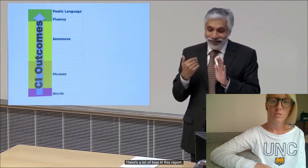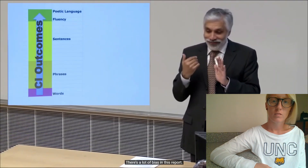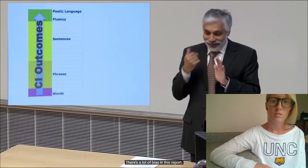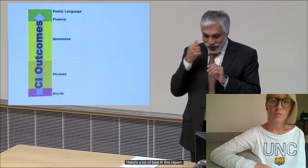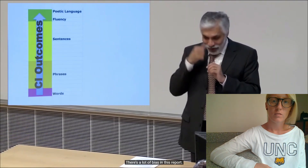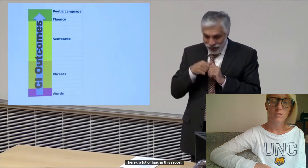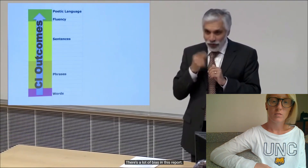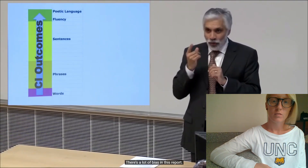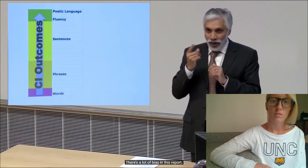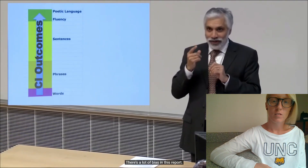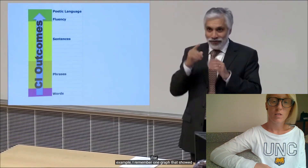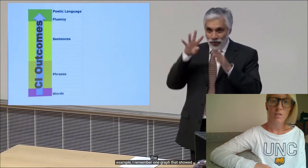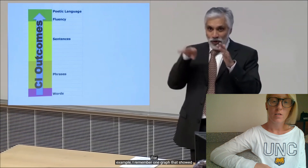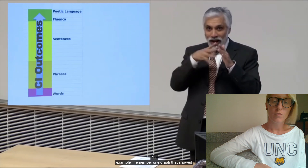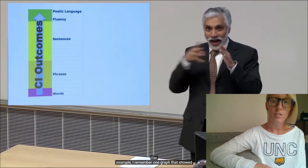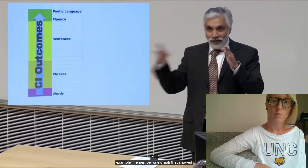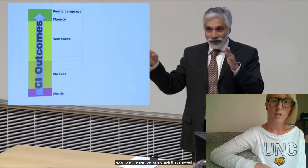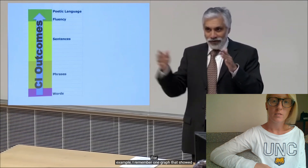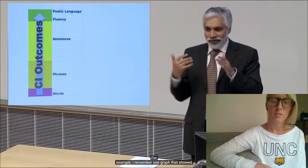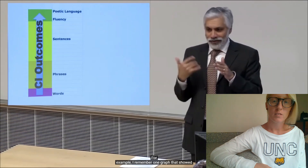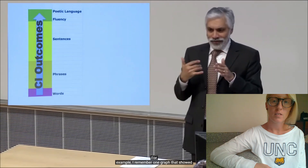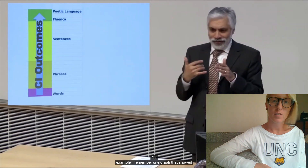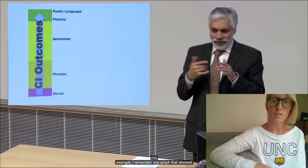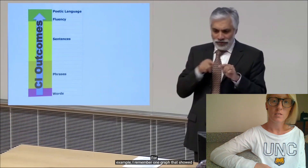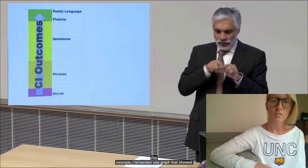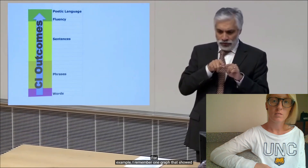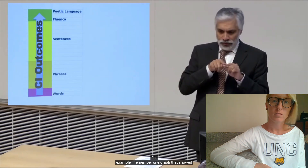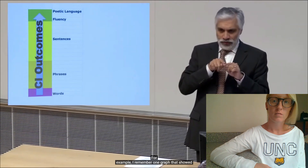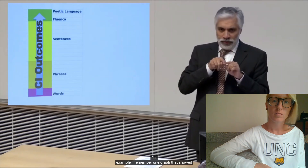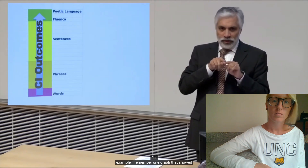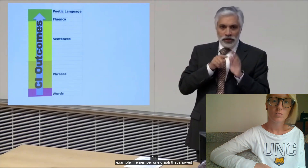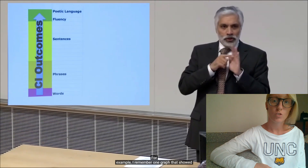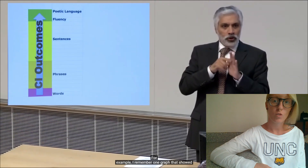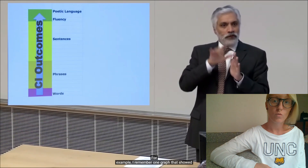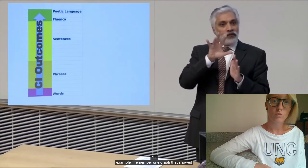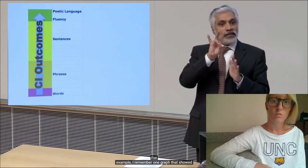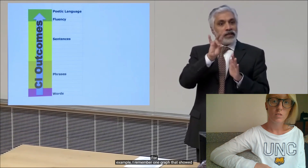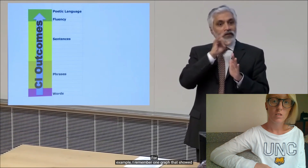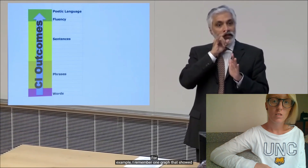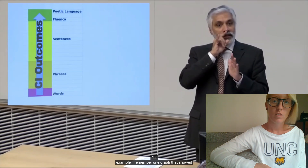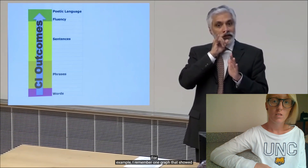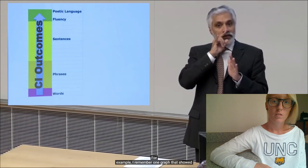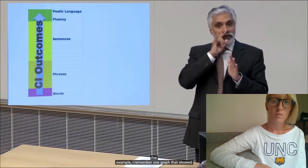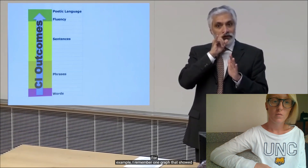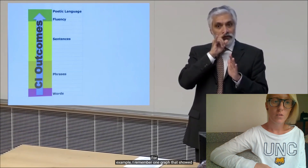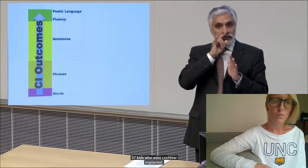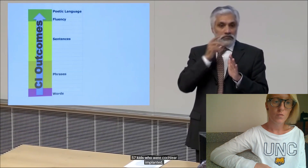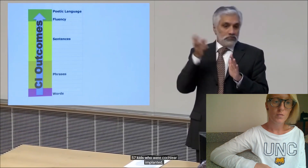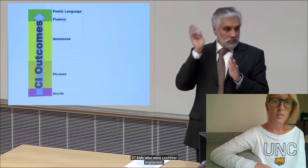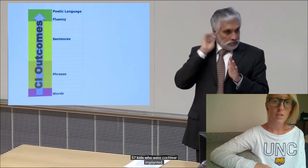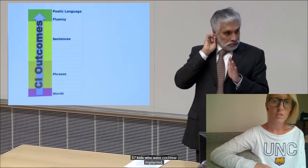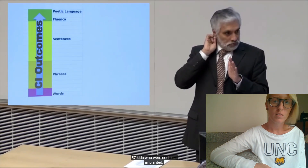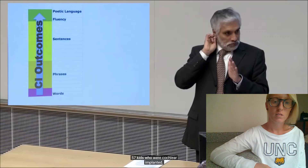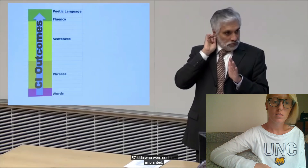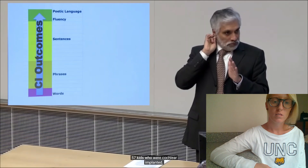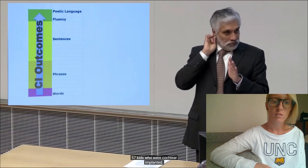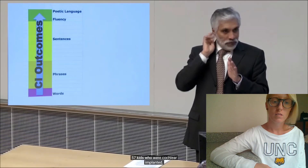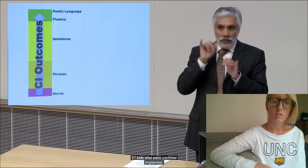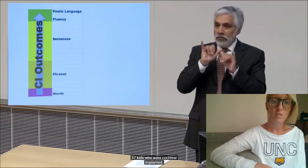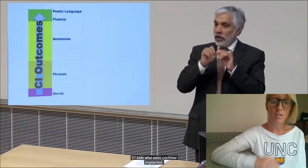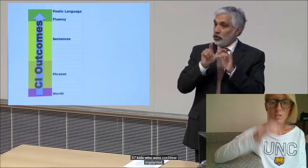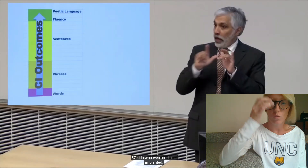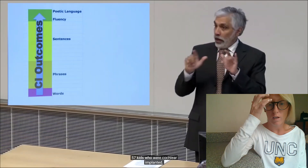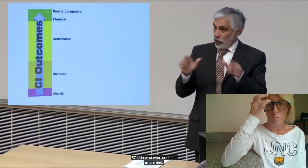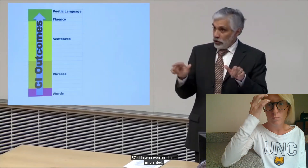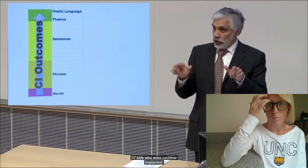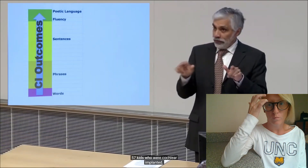There's a lot of bias in this report. For example, I remember one graph is shown that showed 57 kids who were